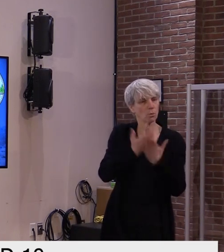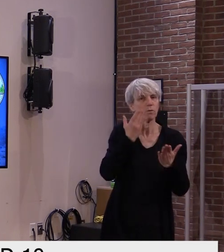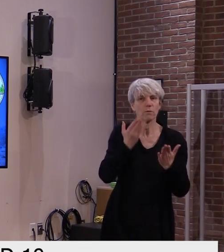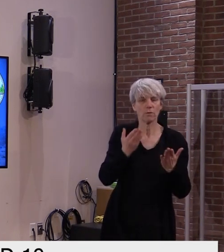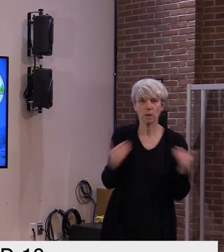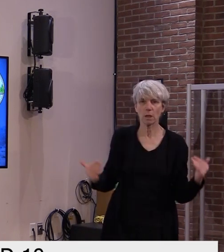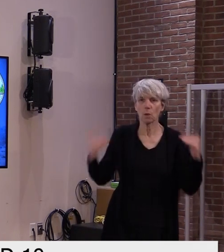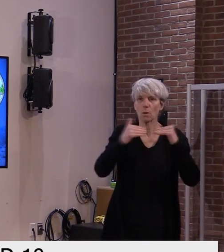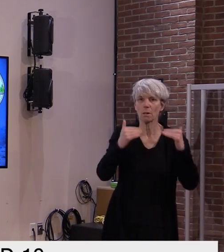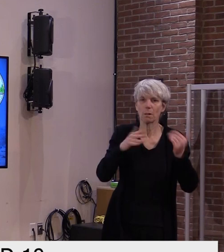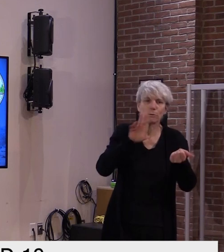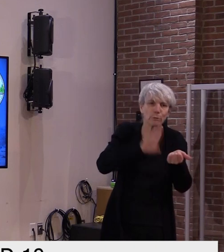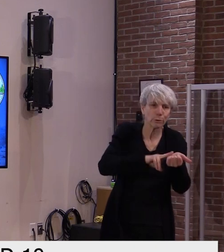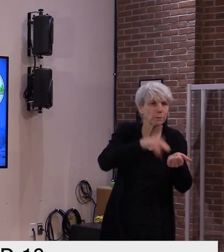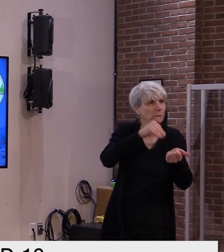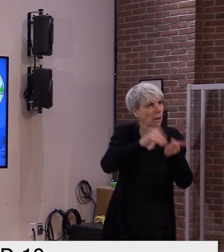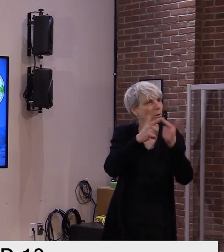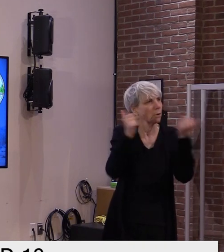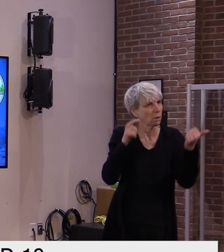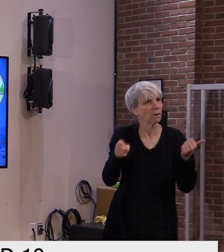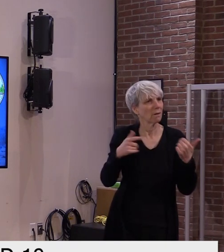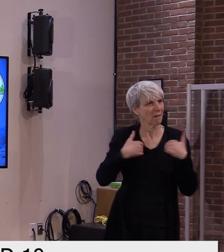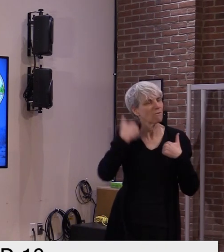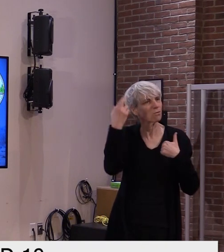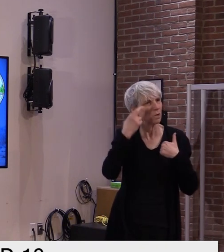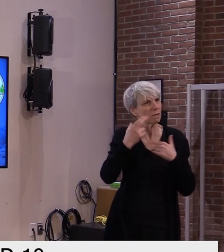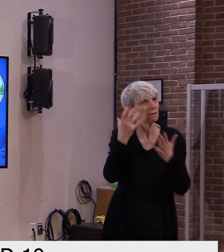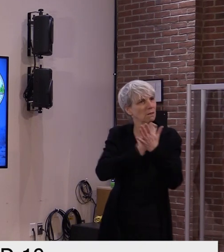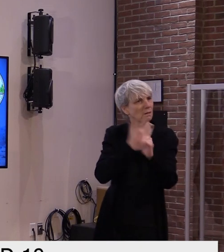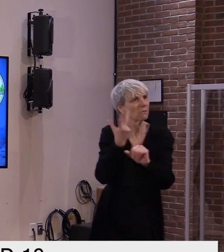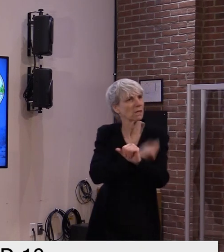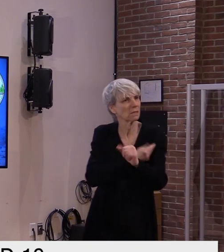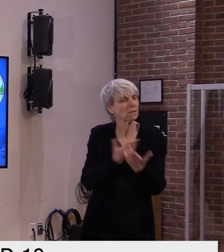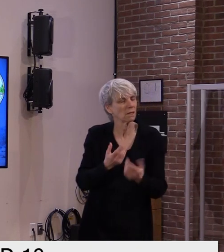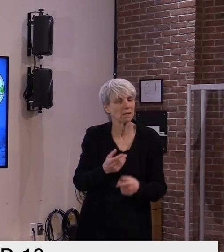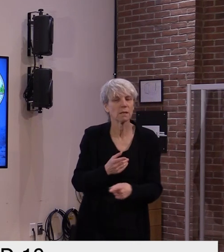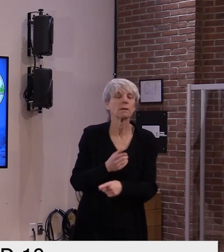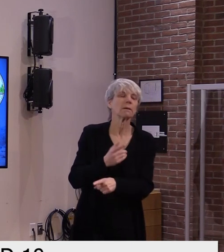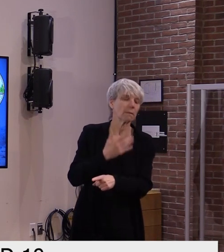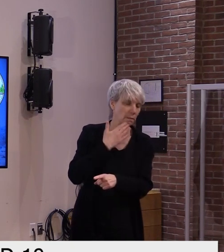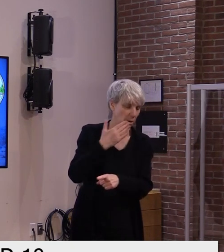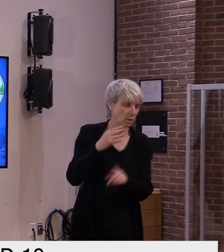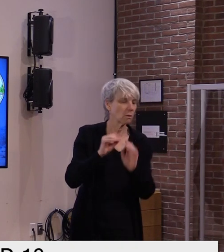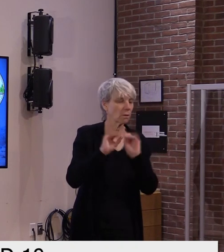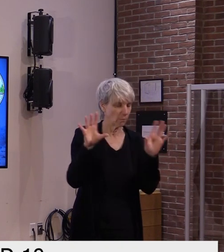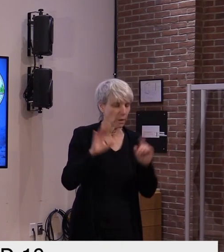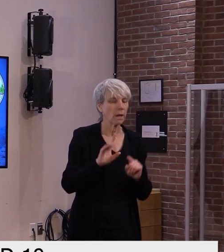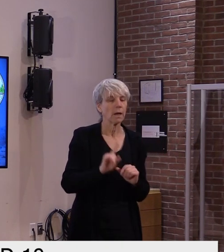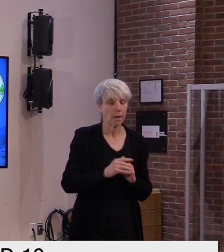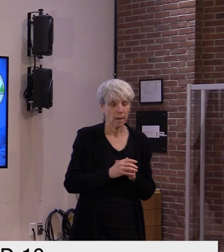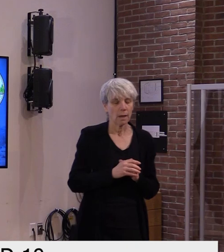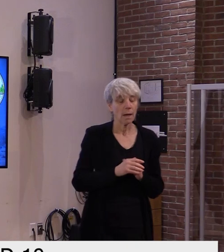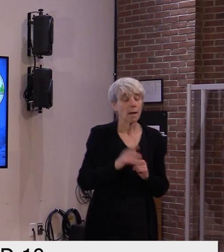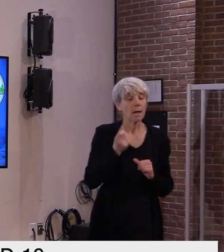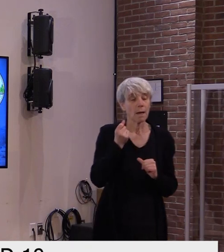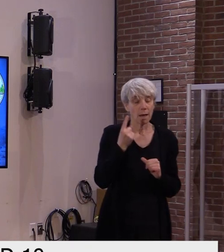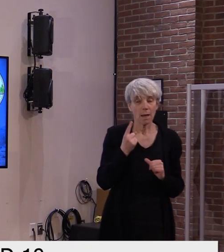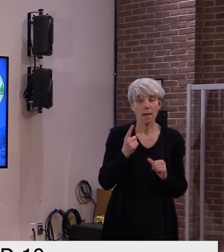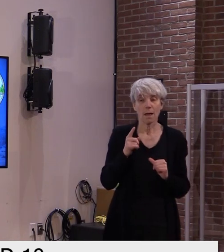they are entitled to the vaccine. Thank you, Secretary Smith. To be clear, the